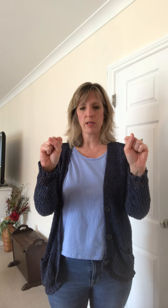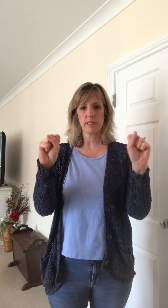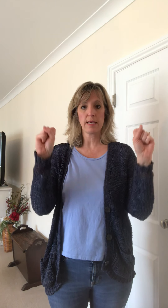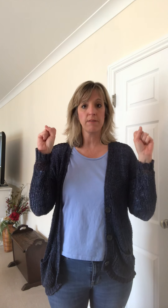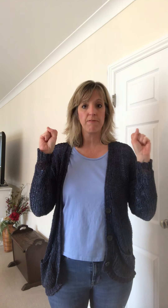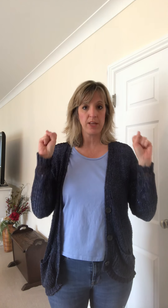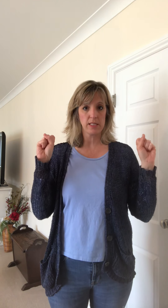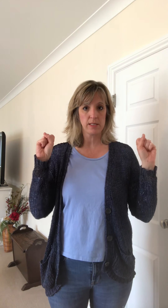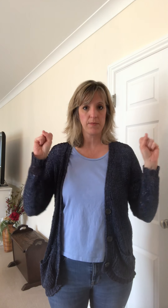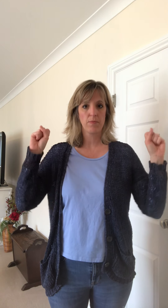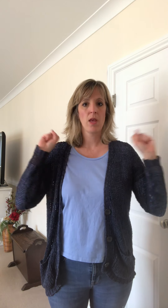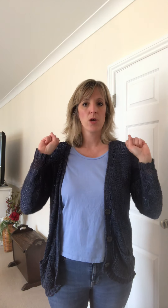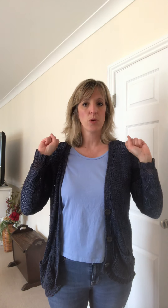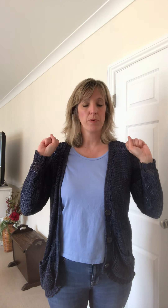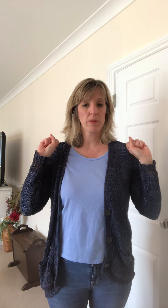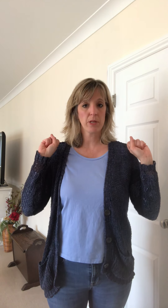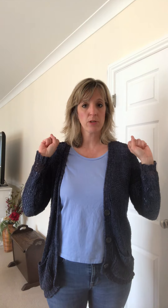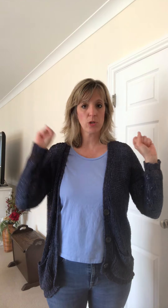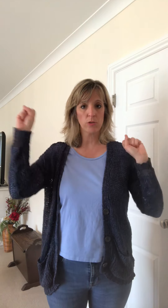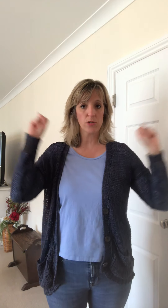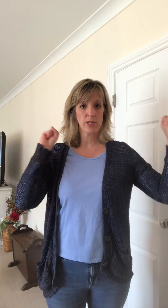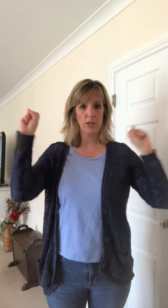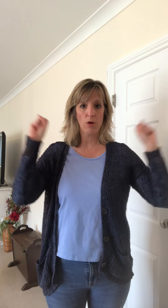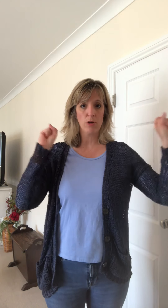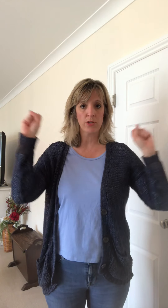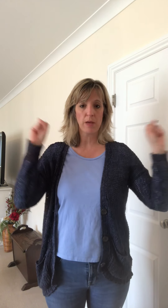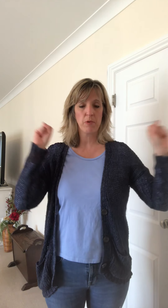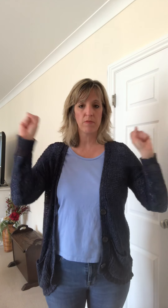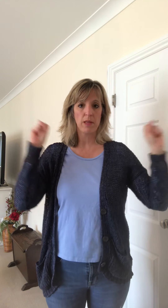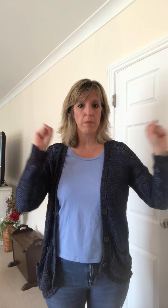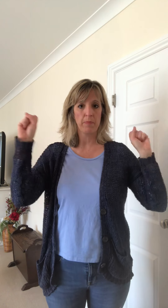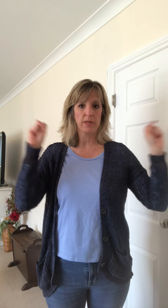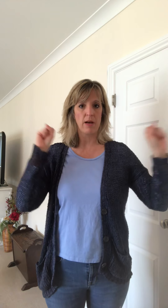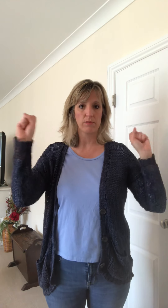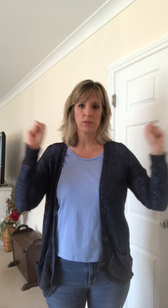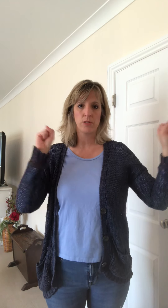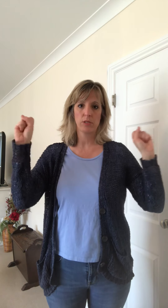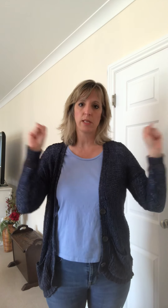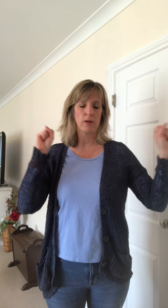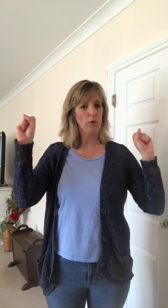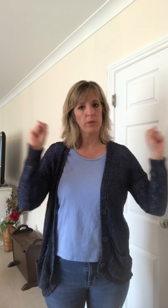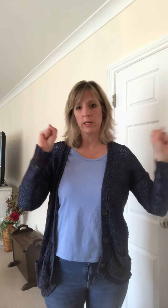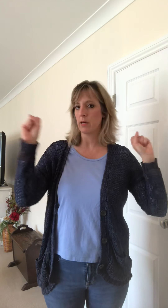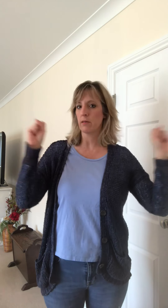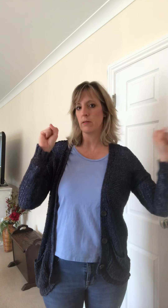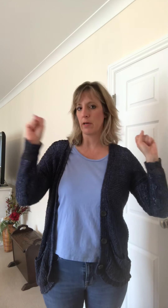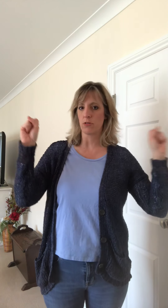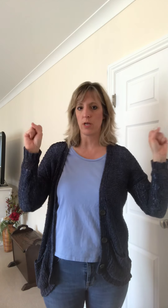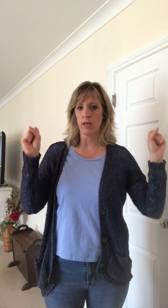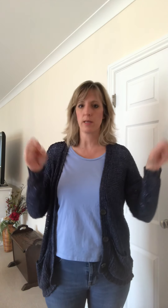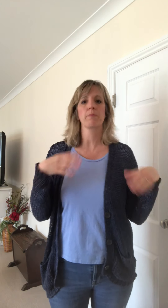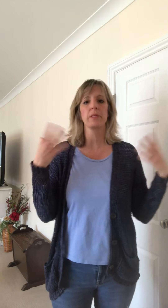hands in fists, you put them at your shoulders, and you alternate moving them up and down. So it's like aerobic exercise, but that's